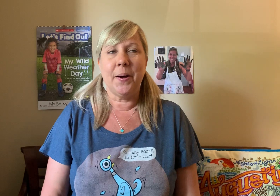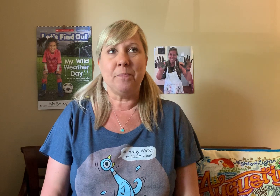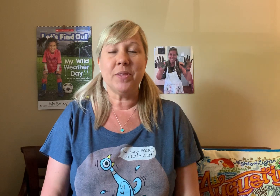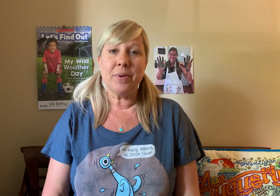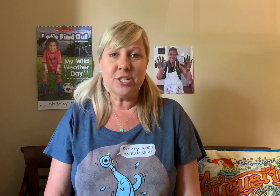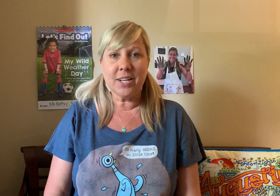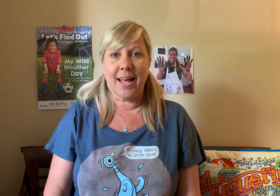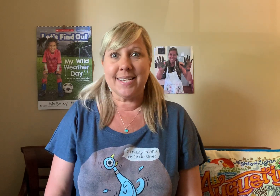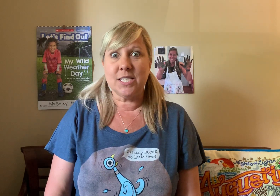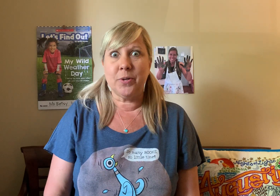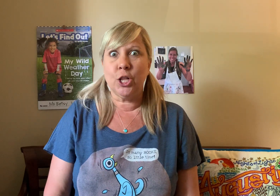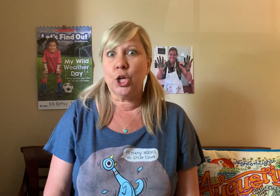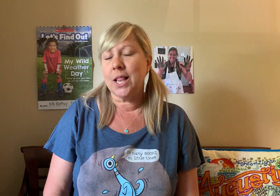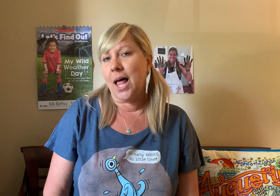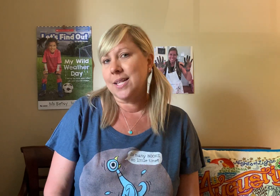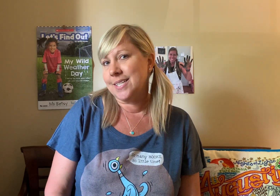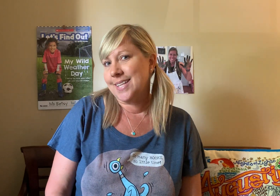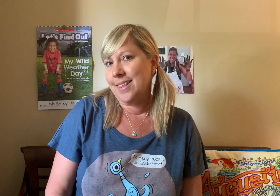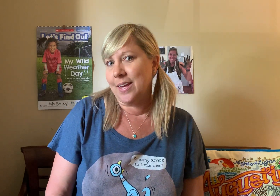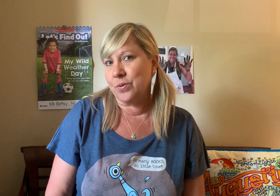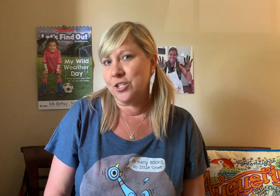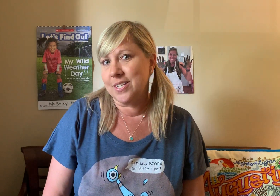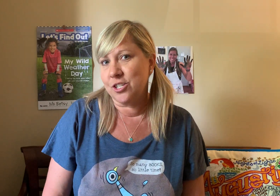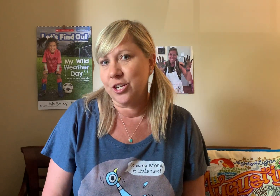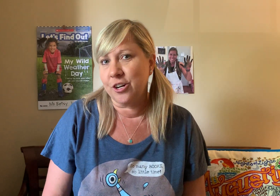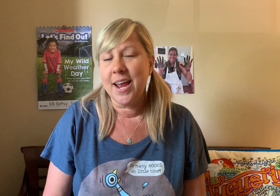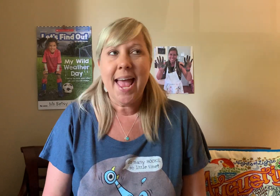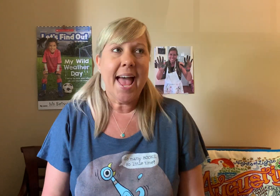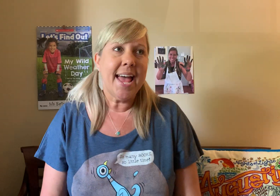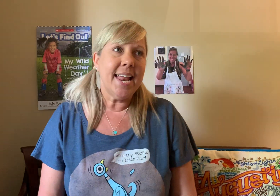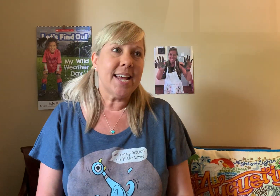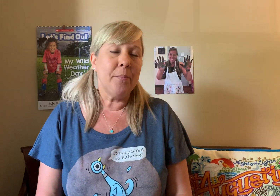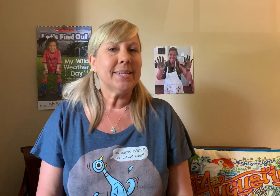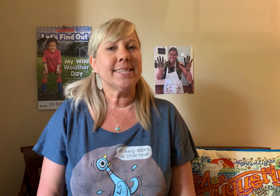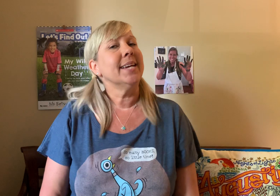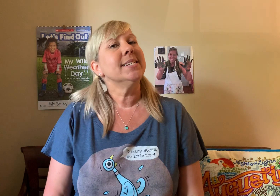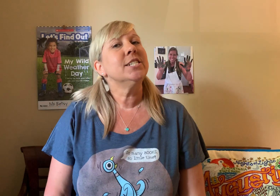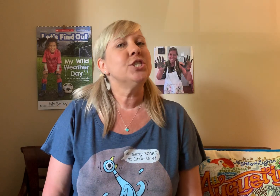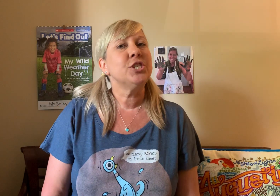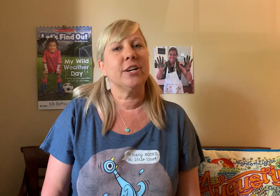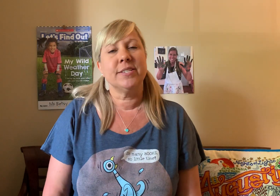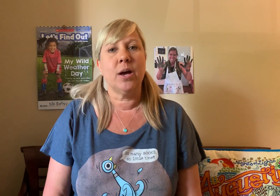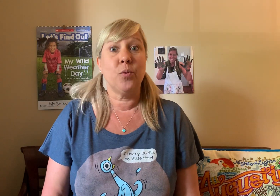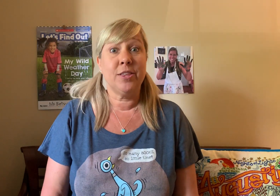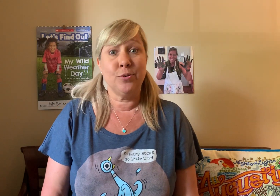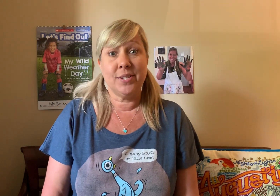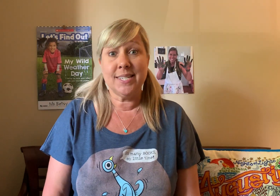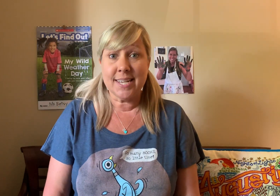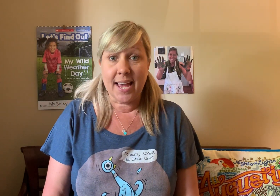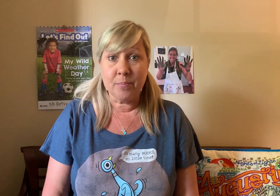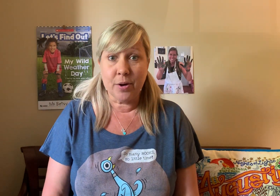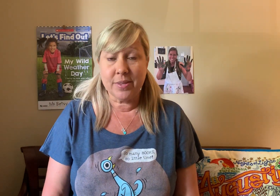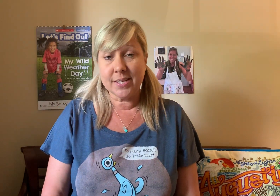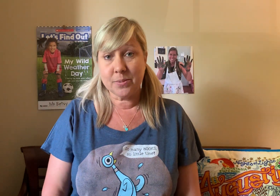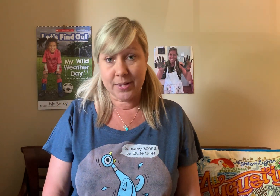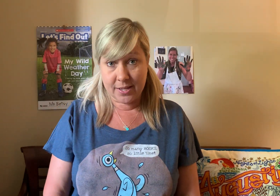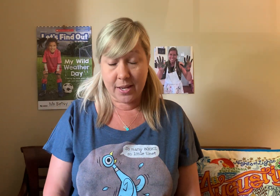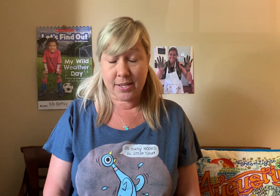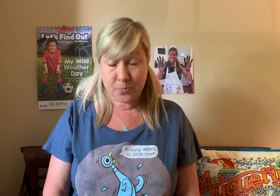The pigeon class has been learning lots of sign language this year, and I'm excited to share some with you today, both the